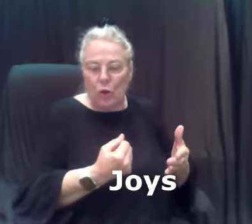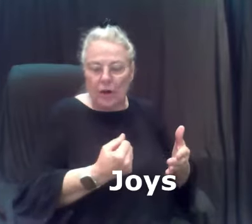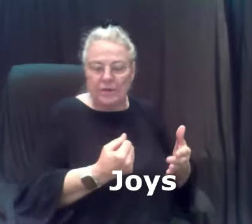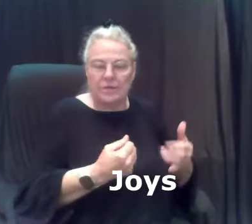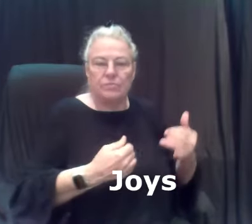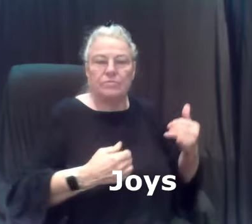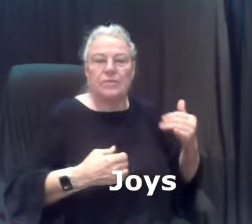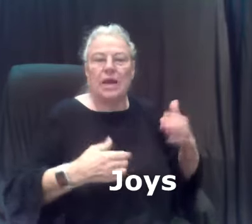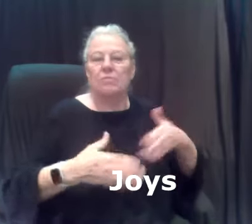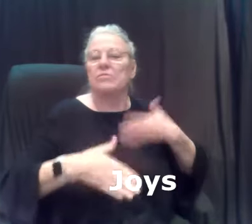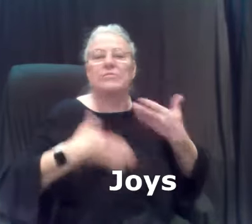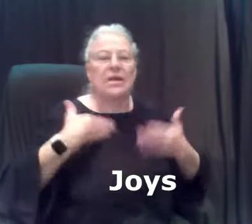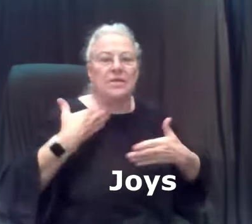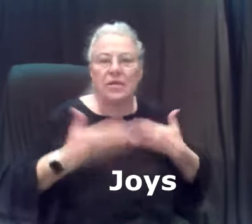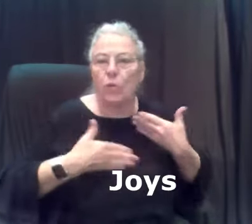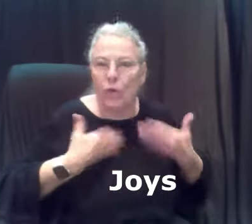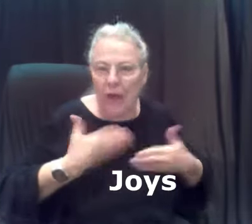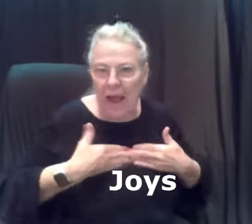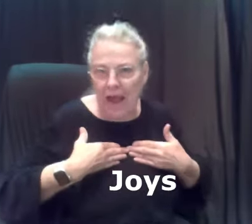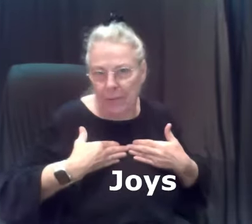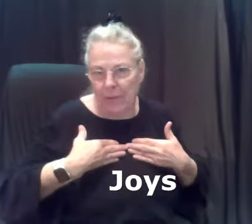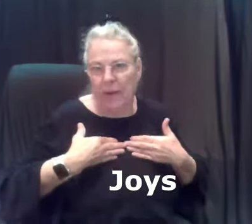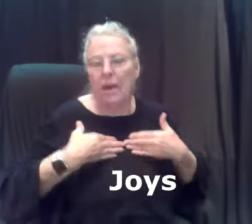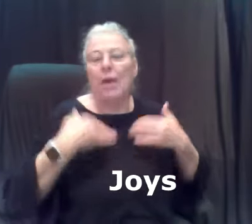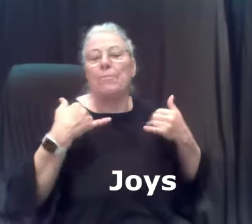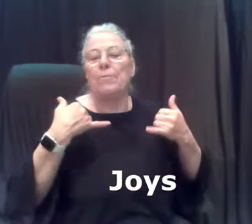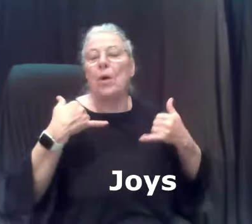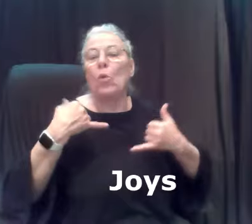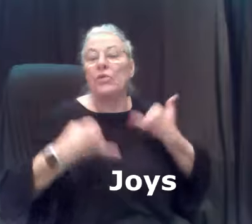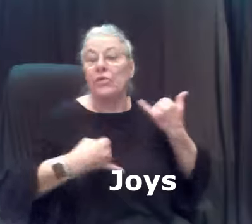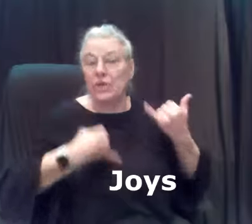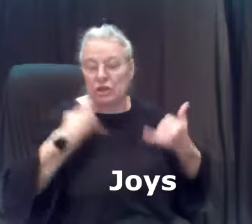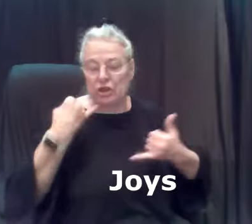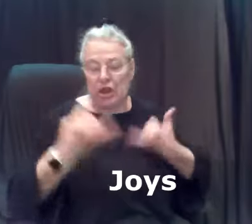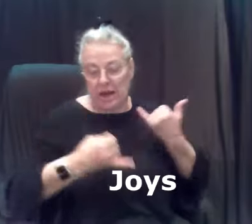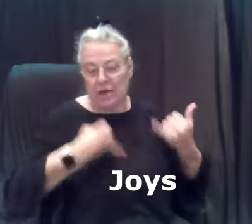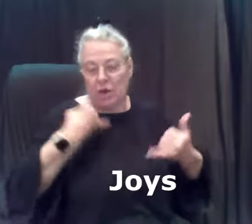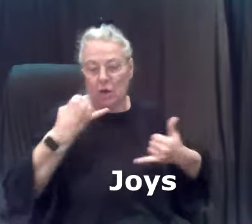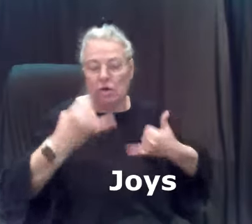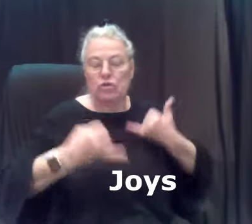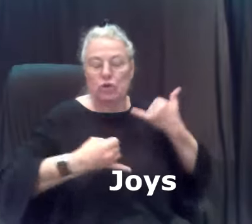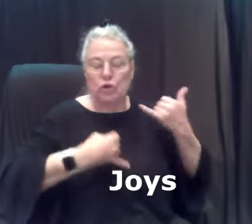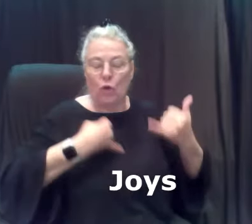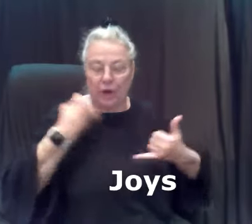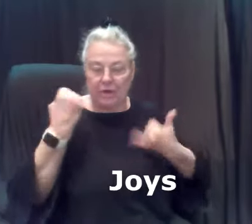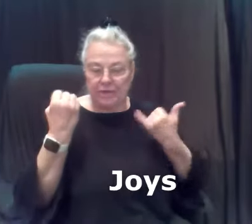Joys. And that's like the word happy, but with the J. Joys.